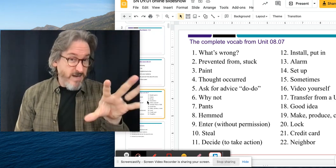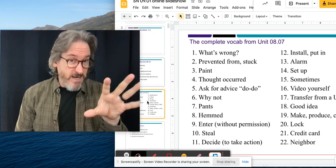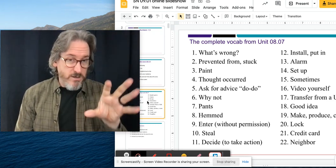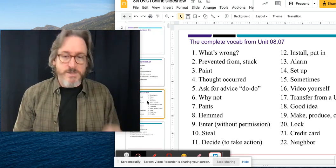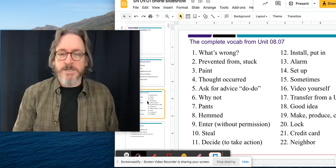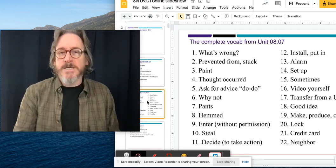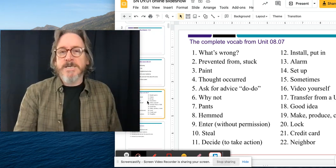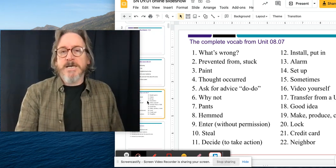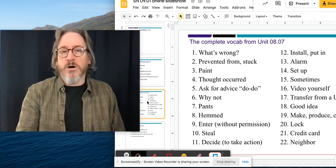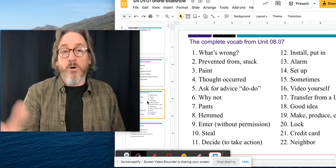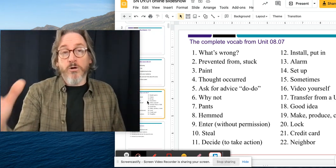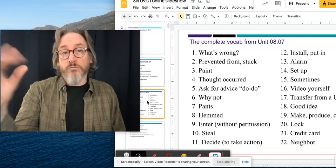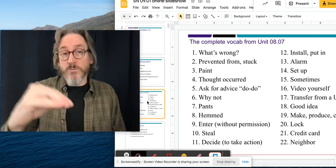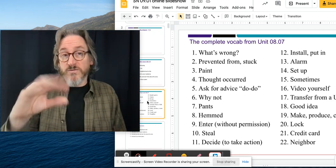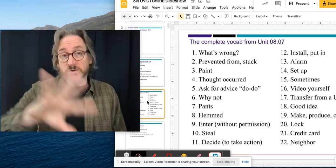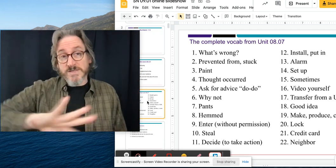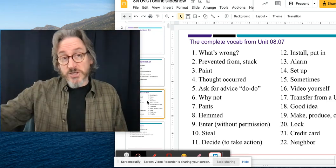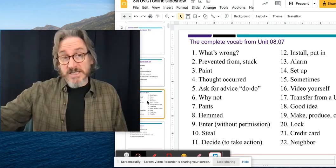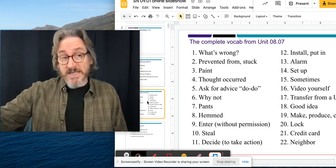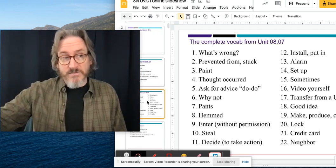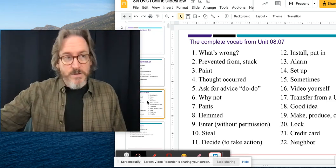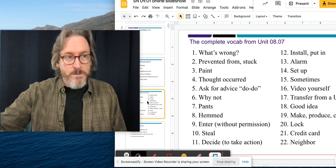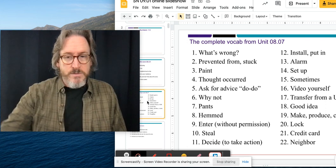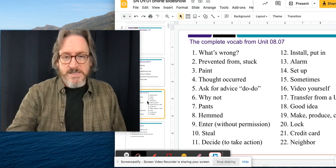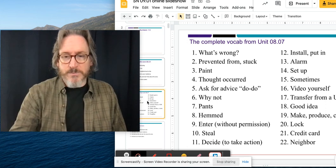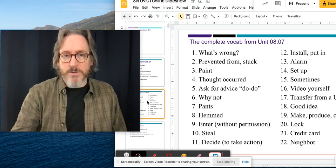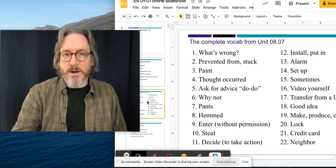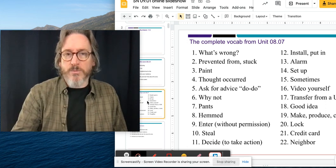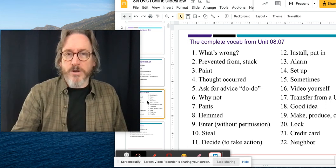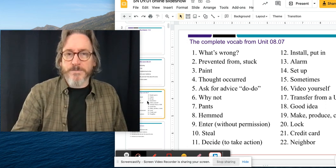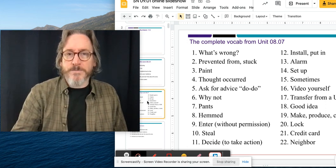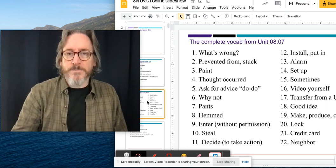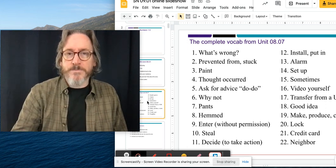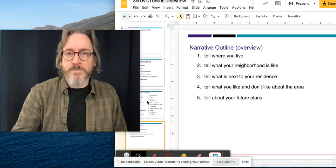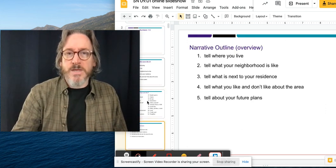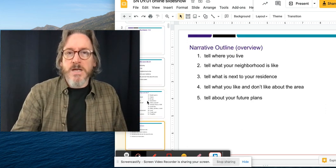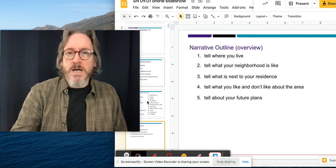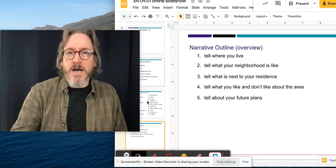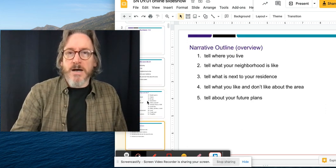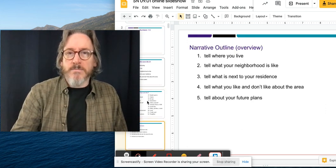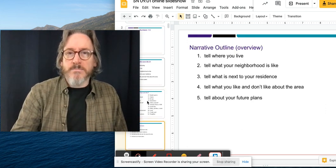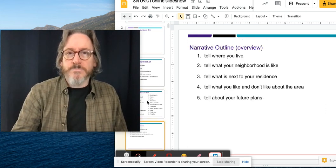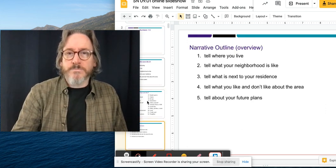put videos or remove those and just leave the separate PowerPoint.